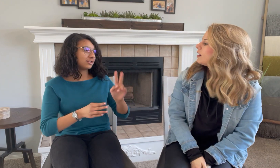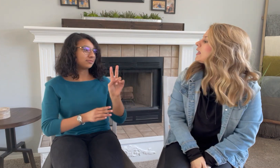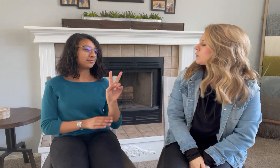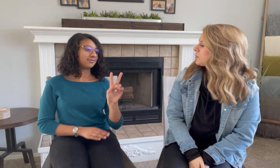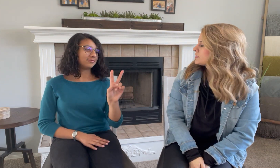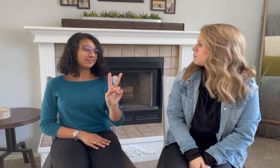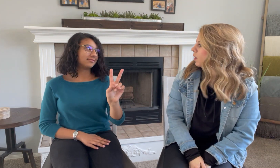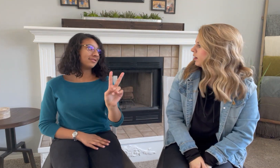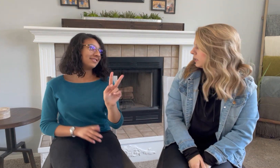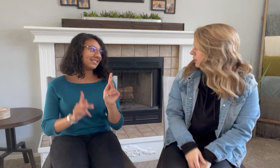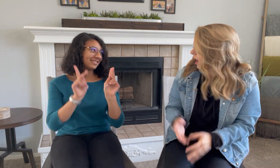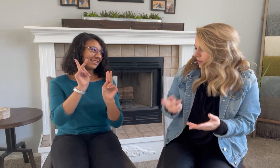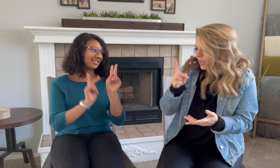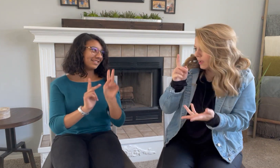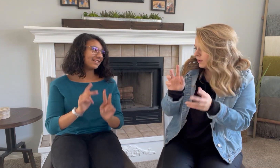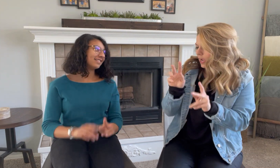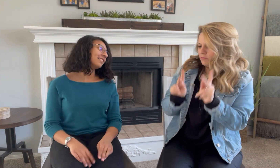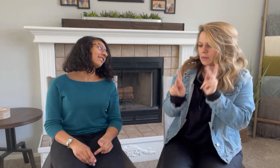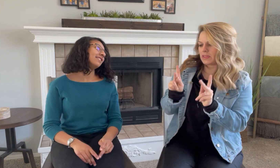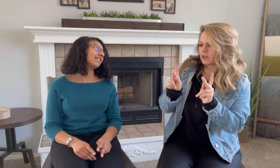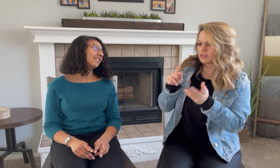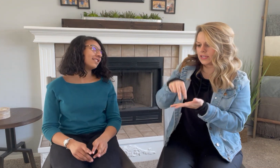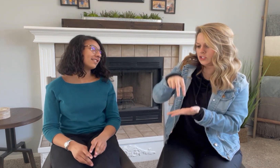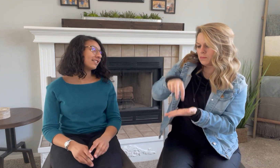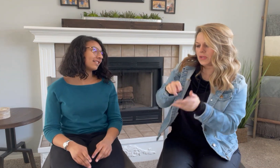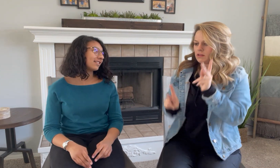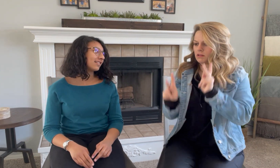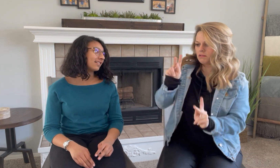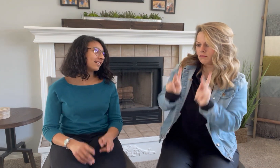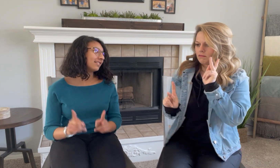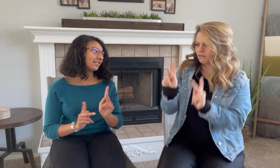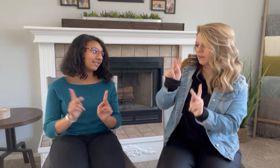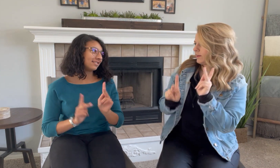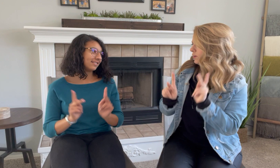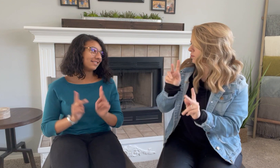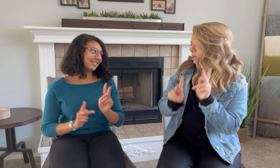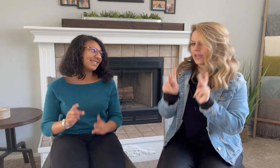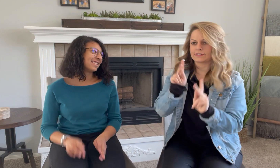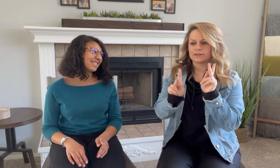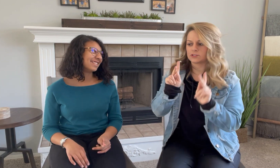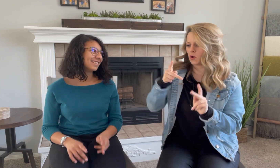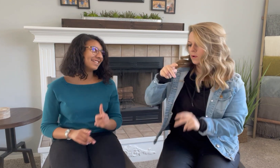Like a person walking, yeah, kind of maybe they're like jumping. I don't know, but yes, so